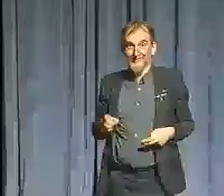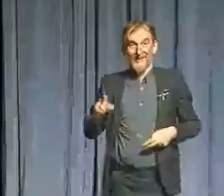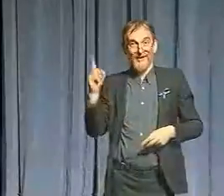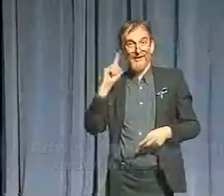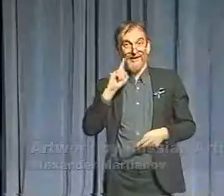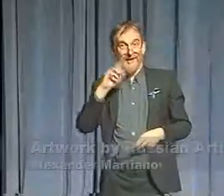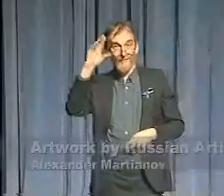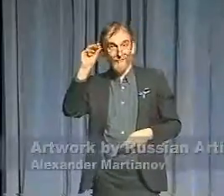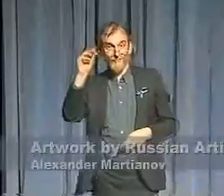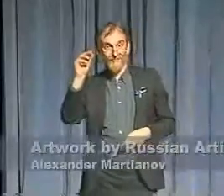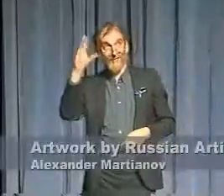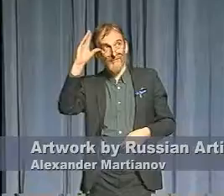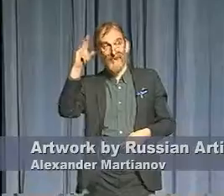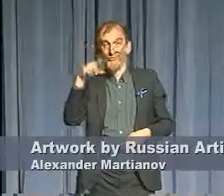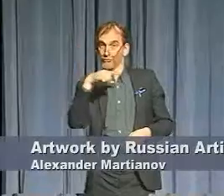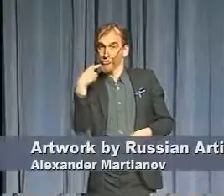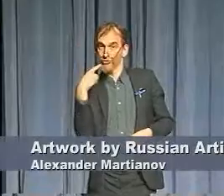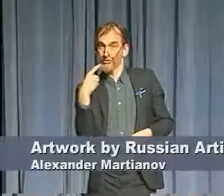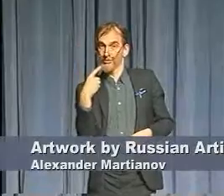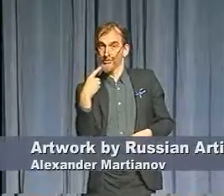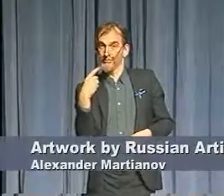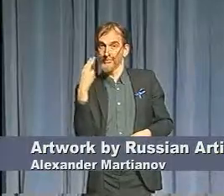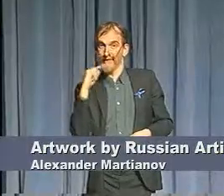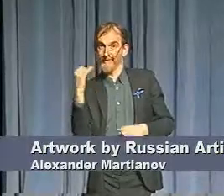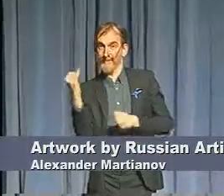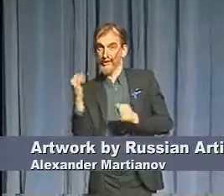hand touching the ear of the central figure,